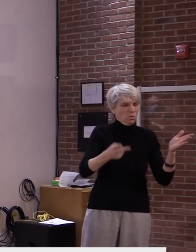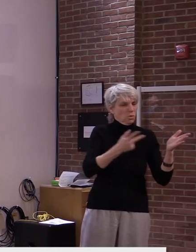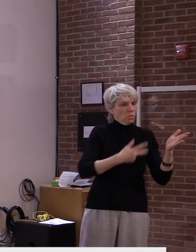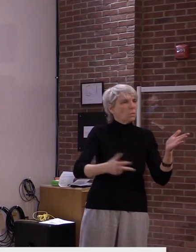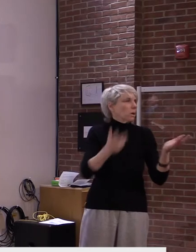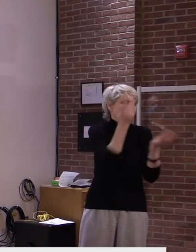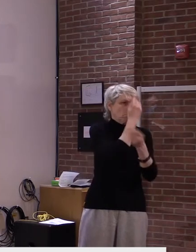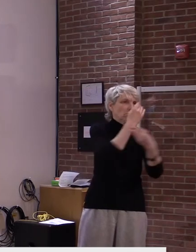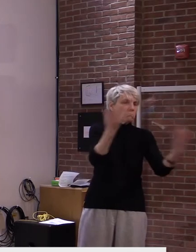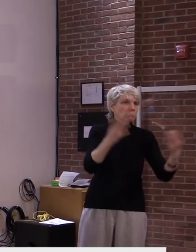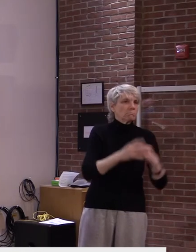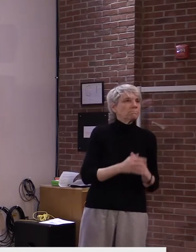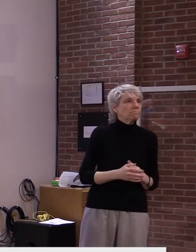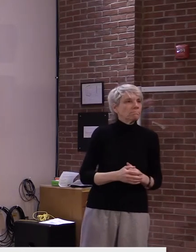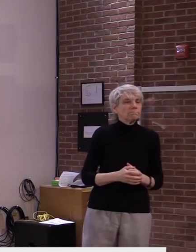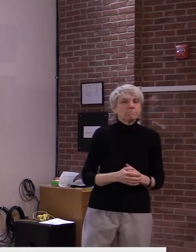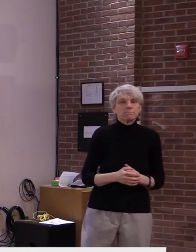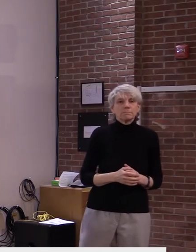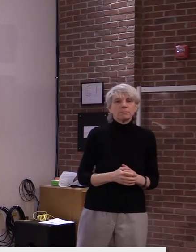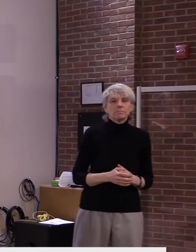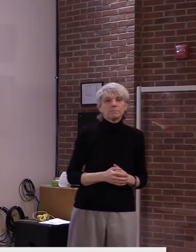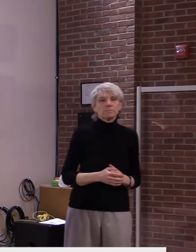from there, as the governor mentioned.